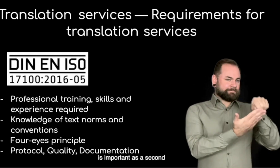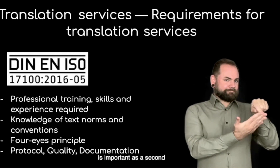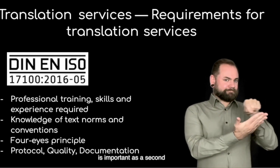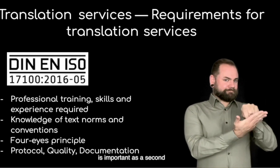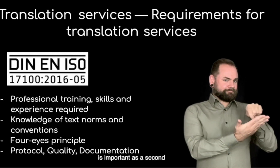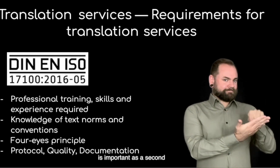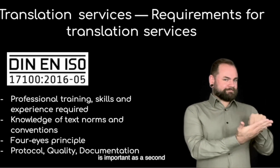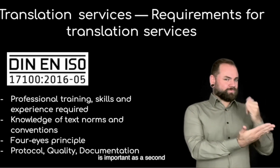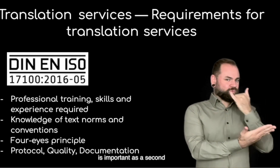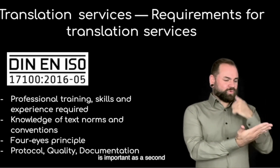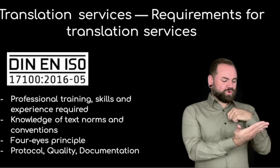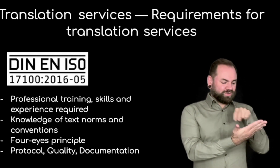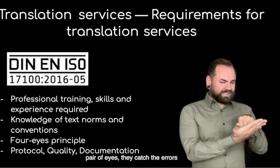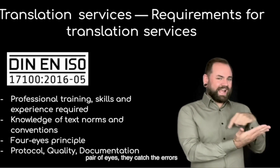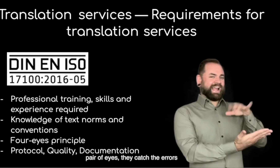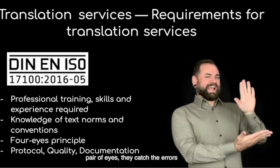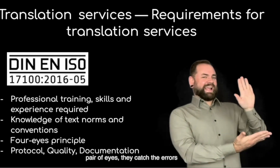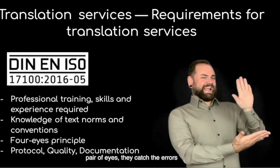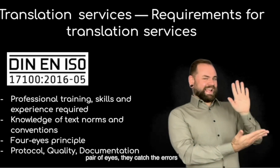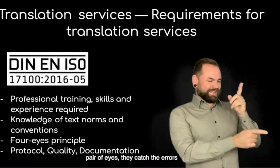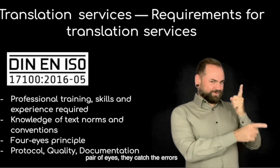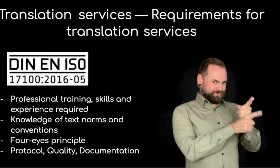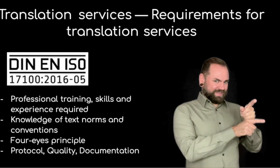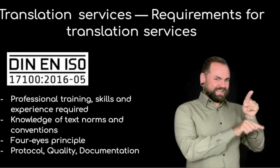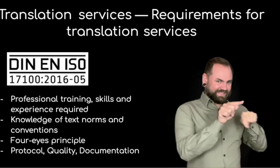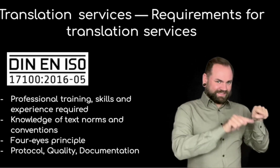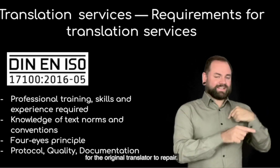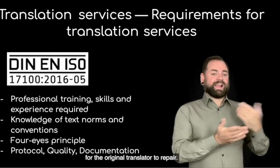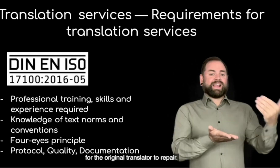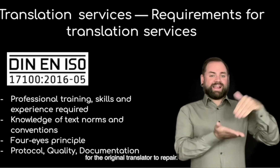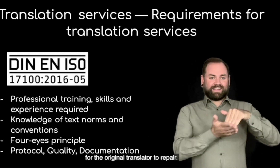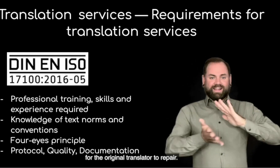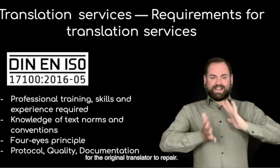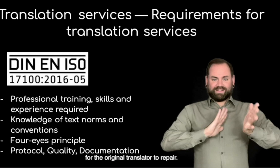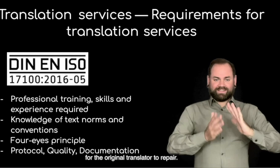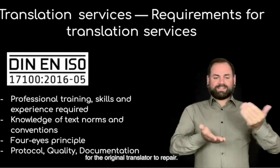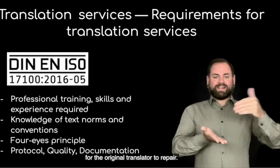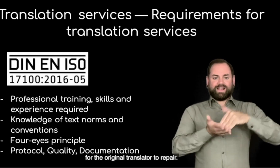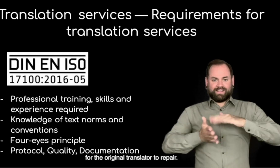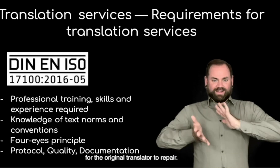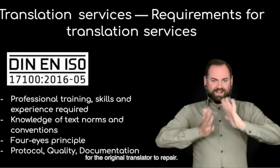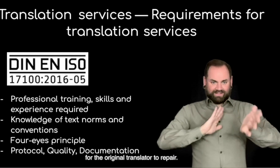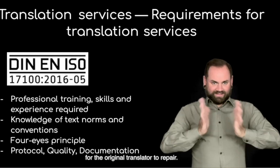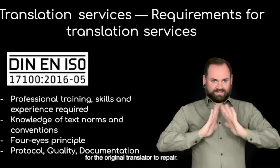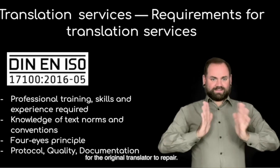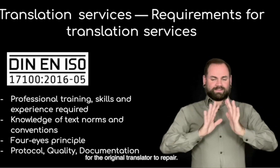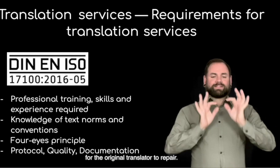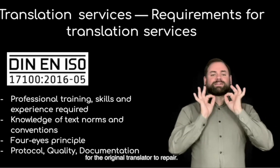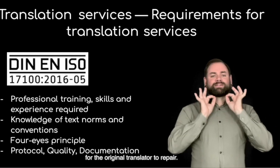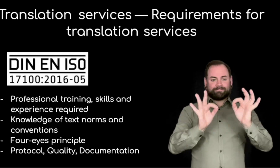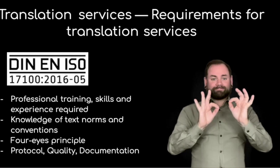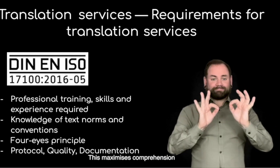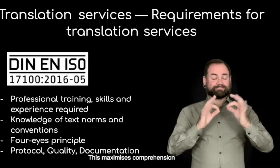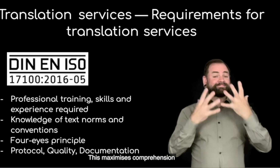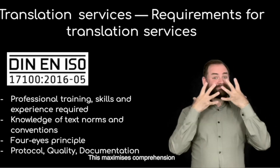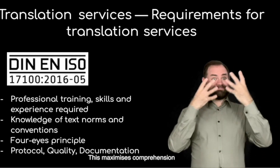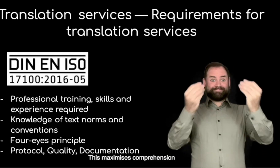the errors for the original translator to then repair. This maximizes comprehension to the widest